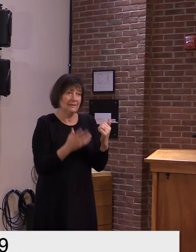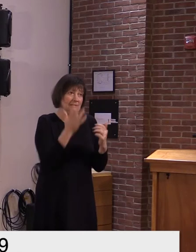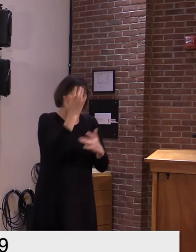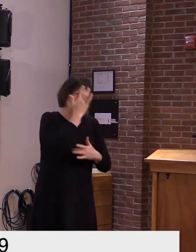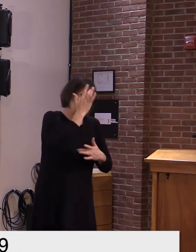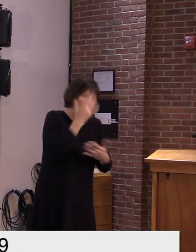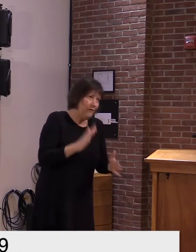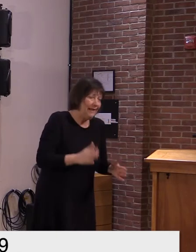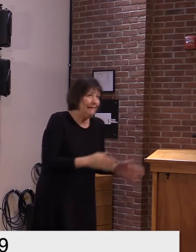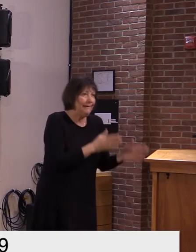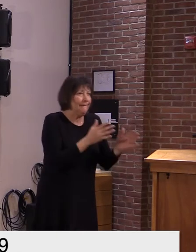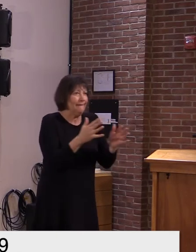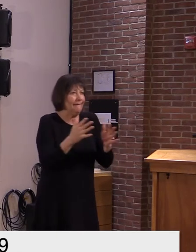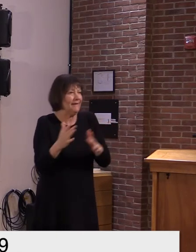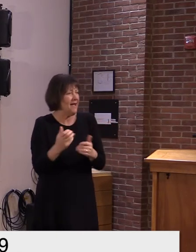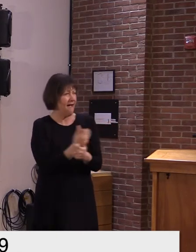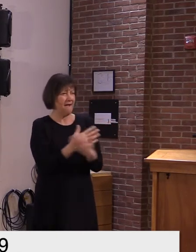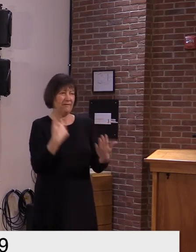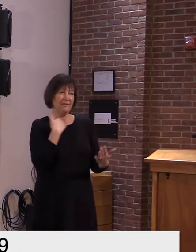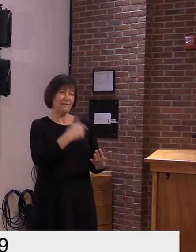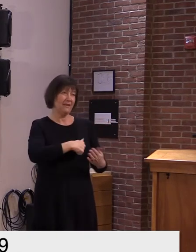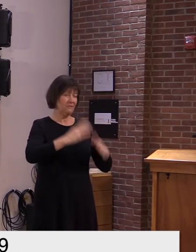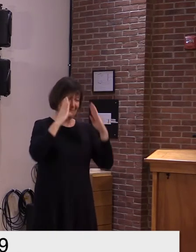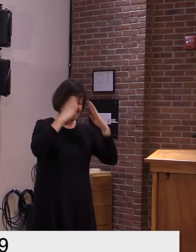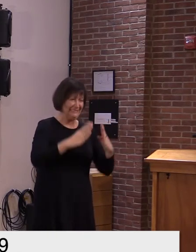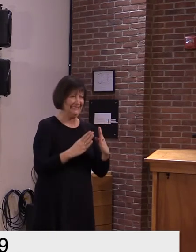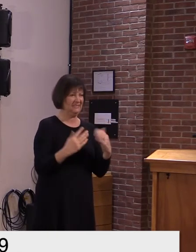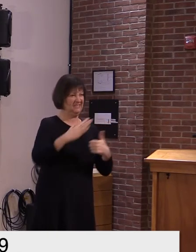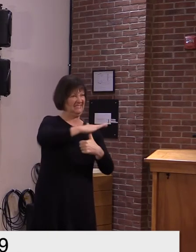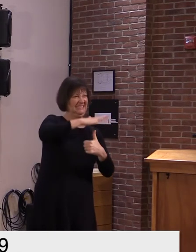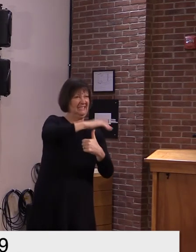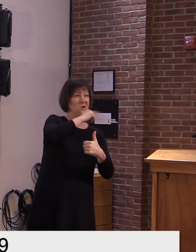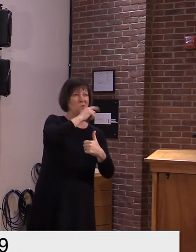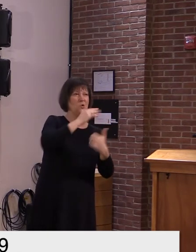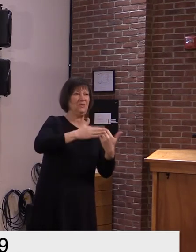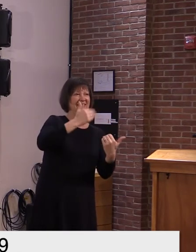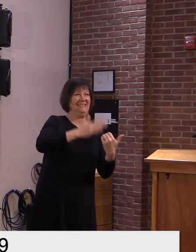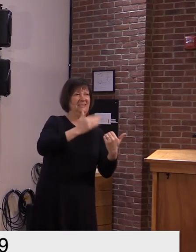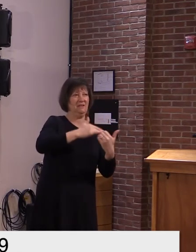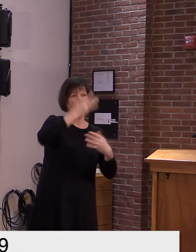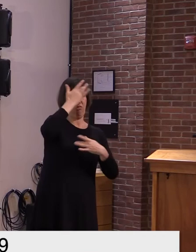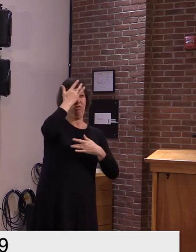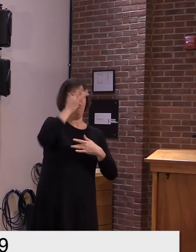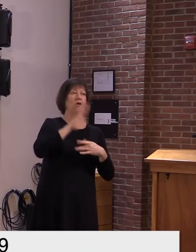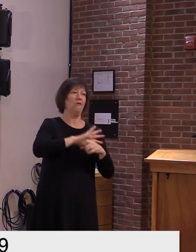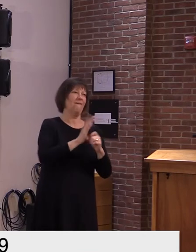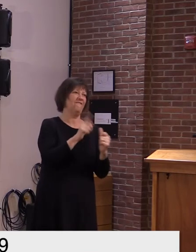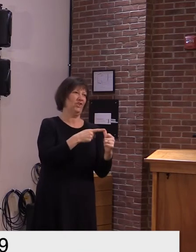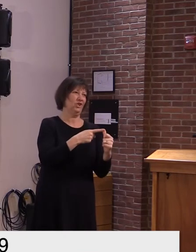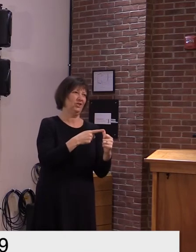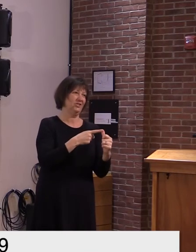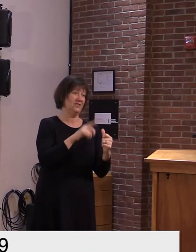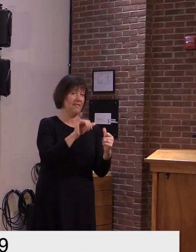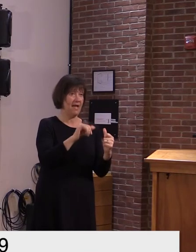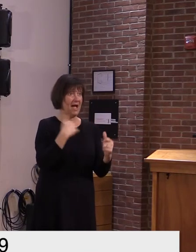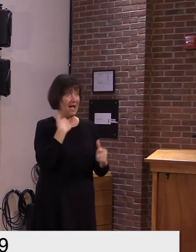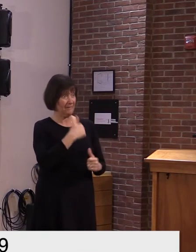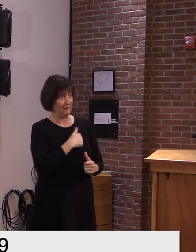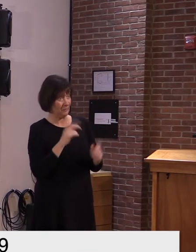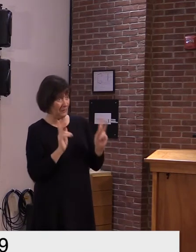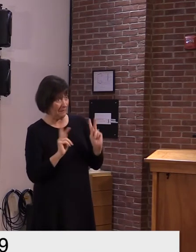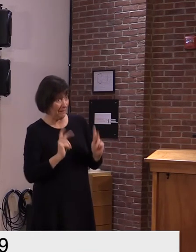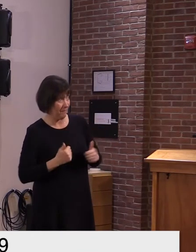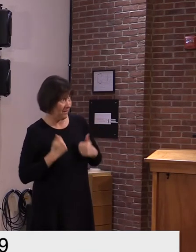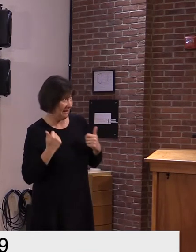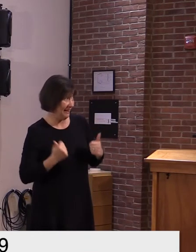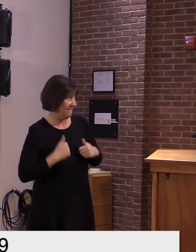So everything we do is geared towards that. So when I see that, and again, we're an aging state.